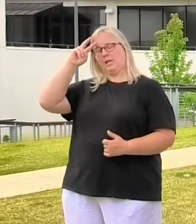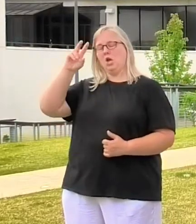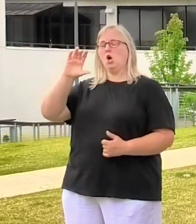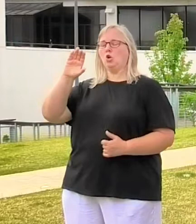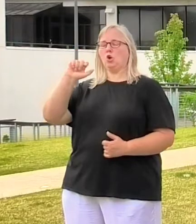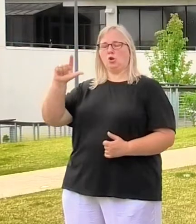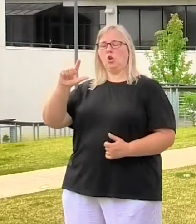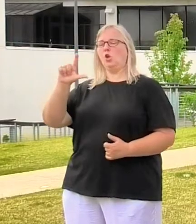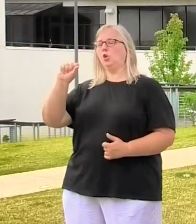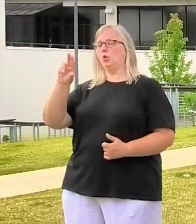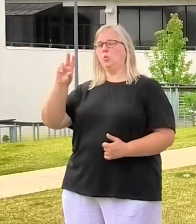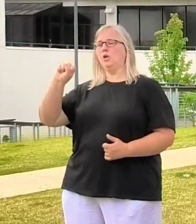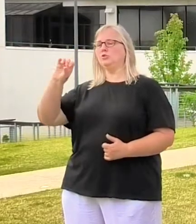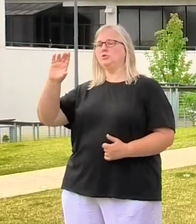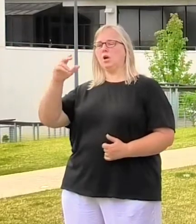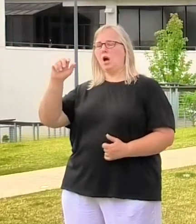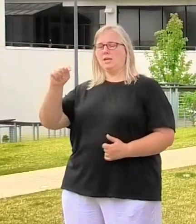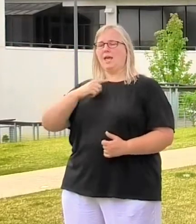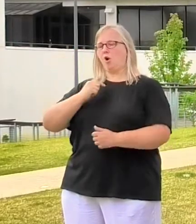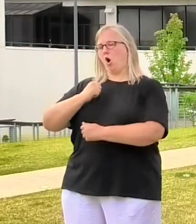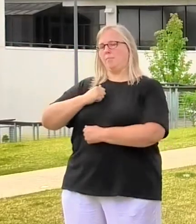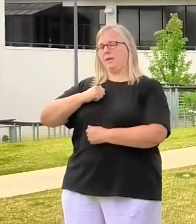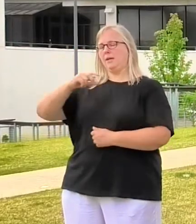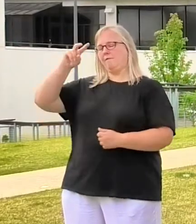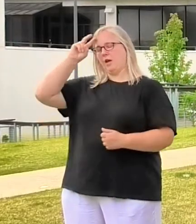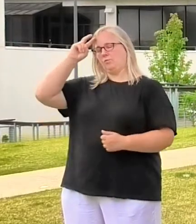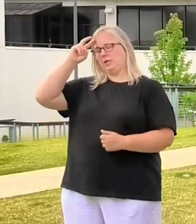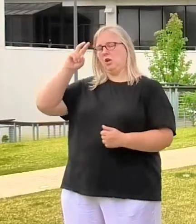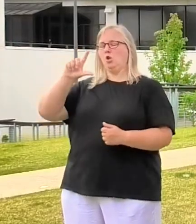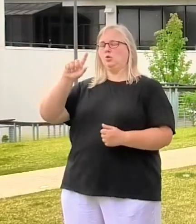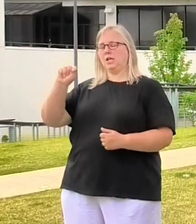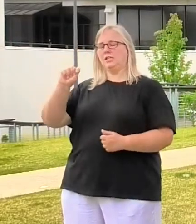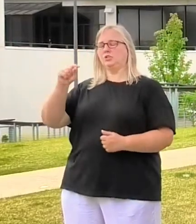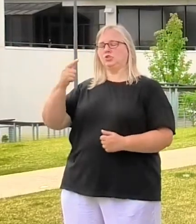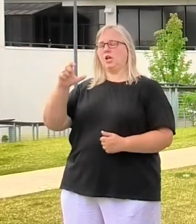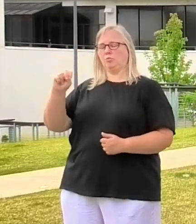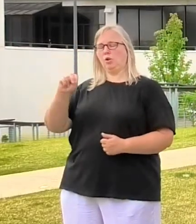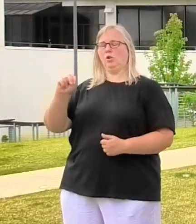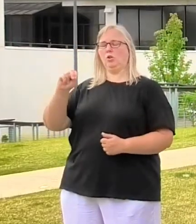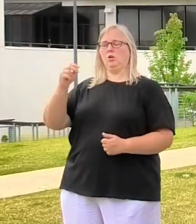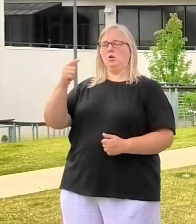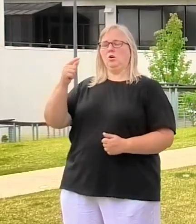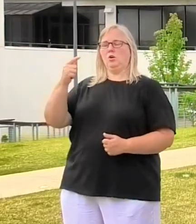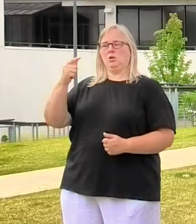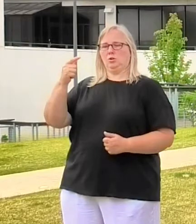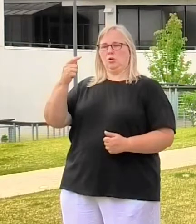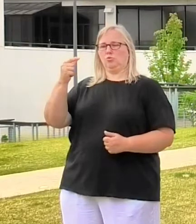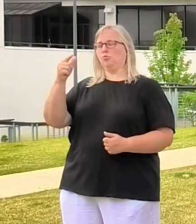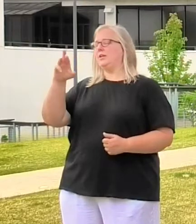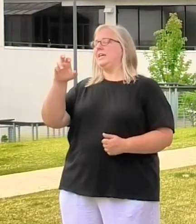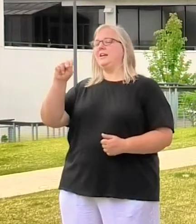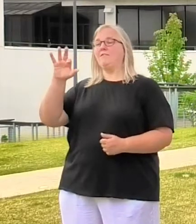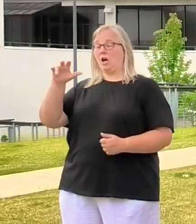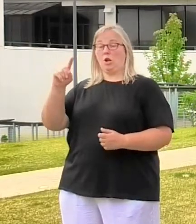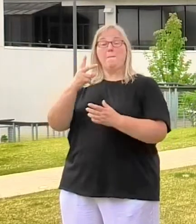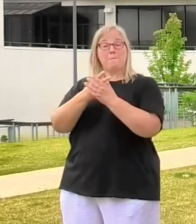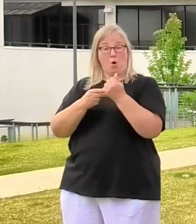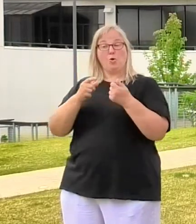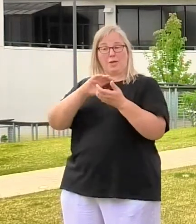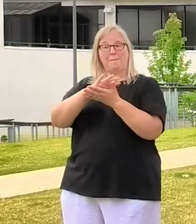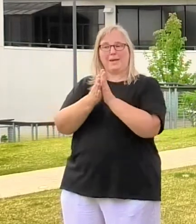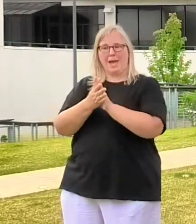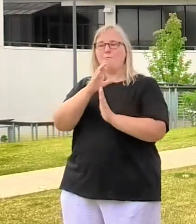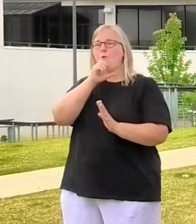veteran Lieutenant Colonel Gerald Greenfeld, both of which turned 100 during the pandemic. So without